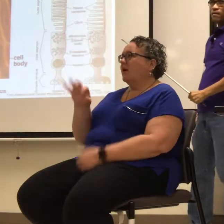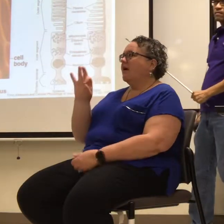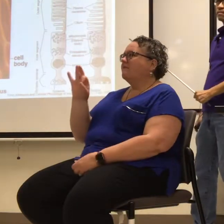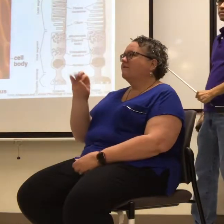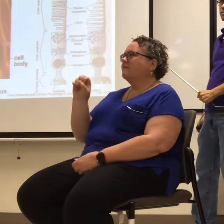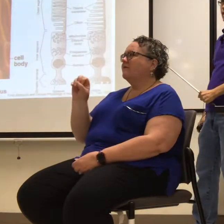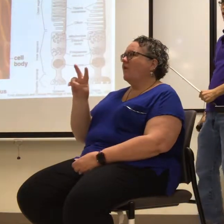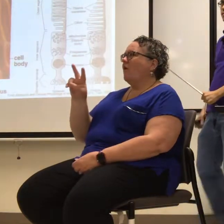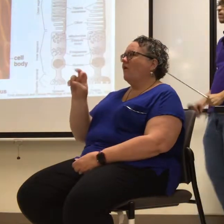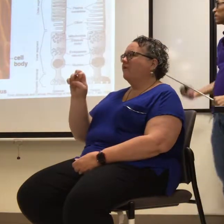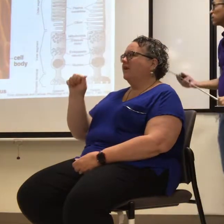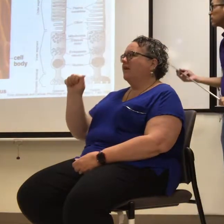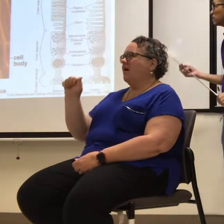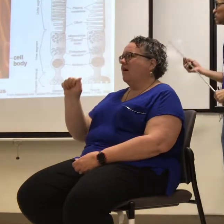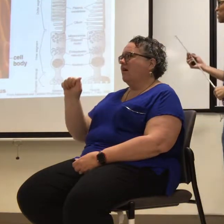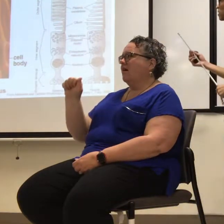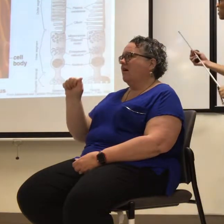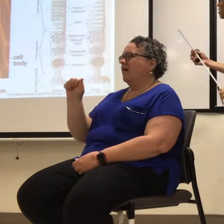Fovea. Okay.